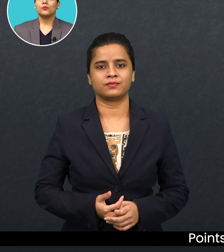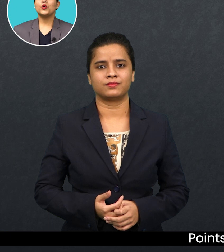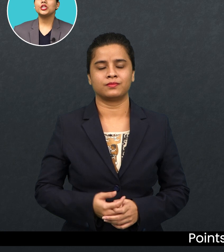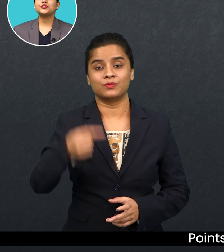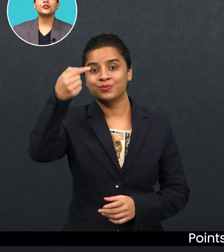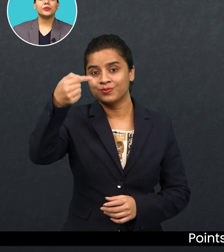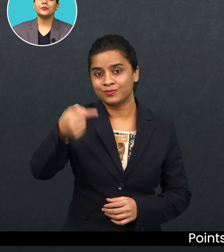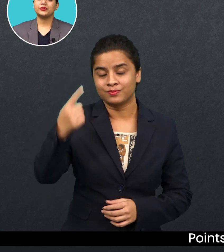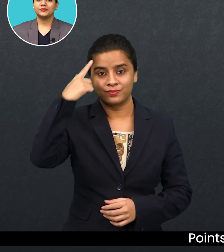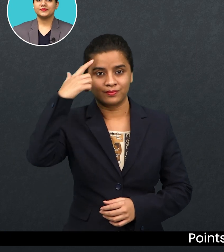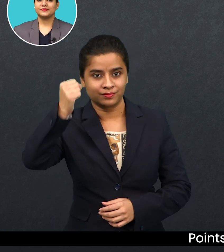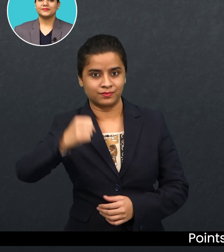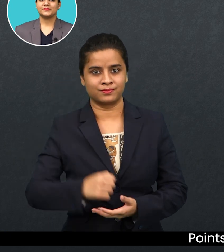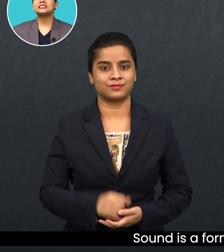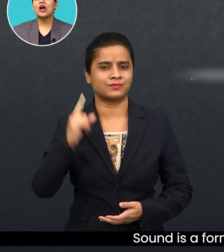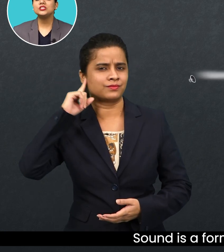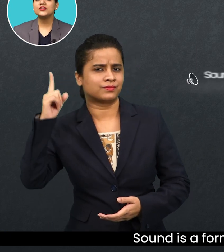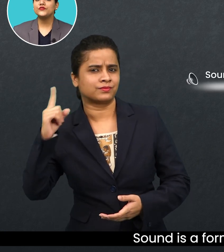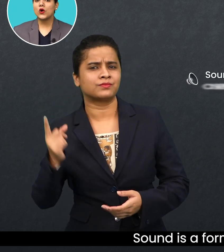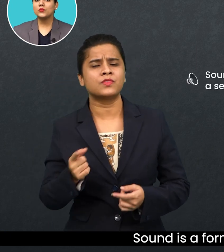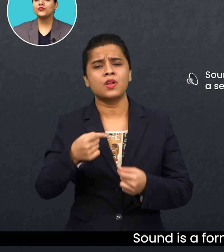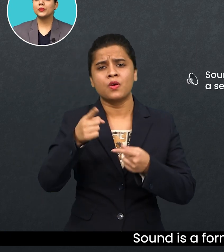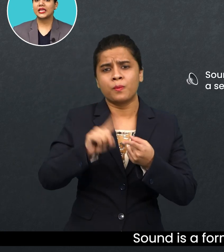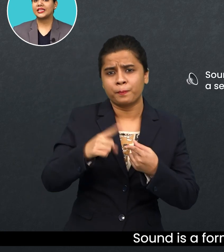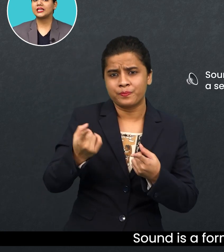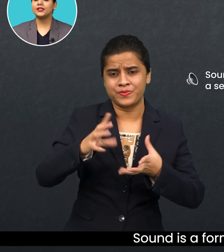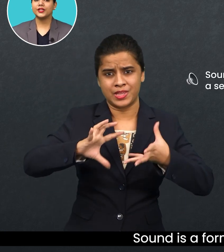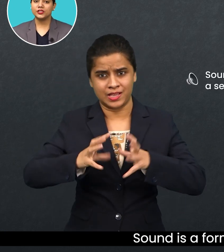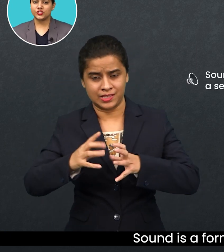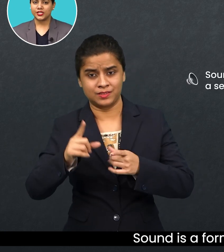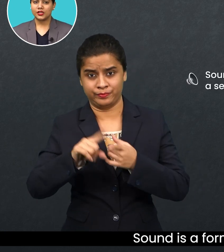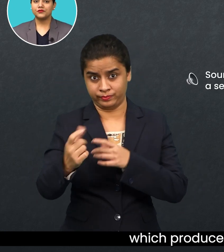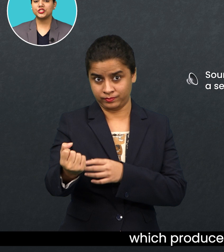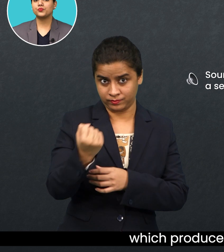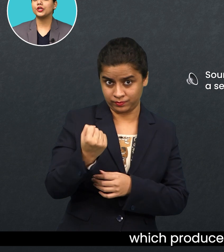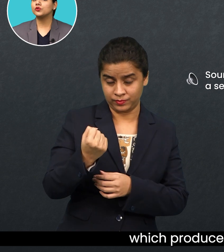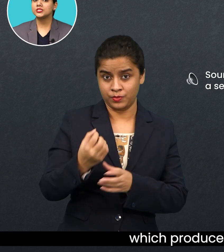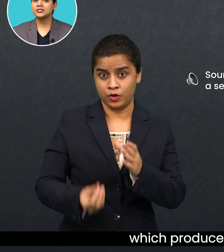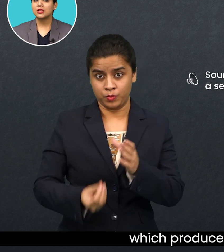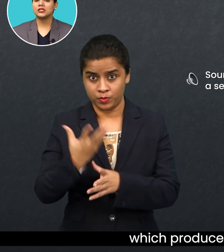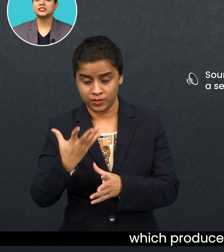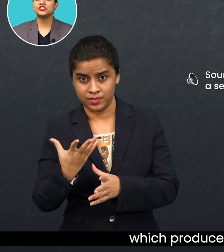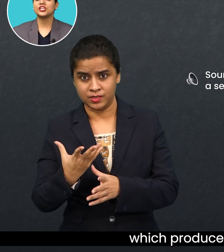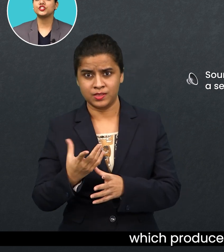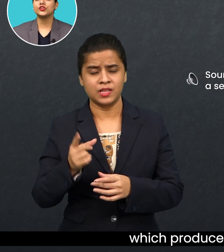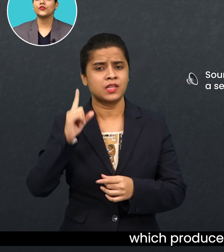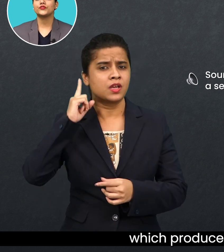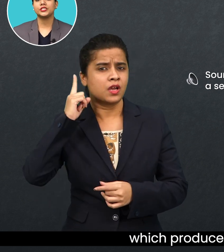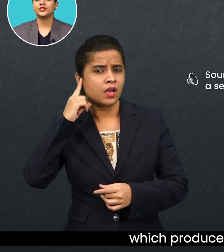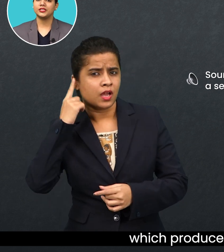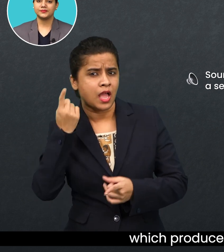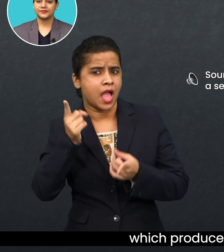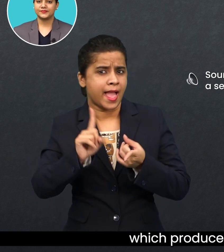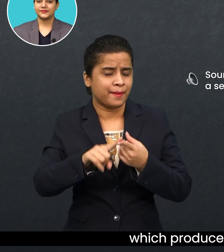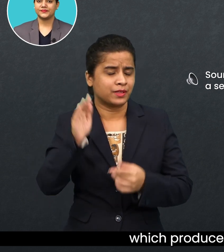Points to remember. Sound is a form of mechanical energy which produces a sensation of